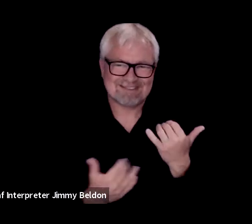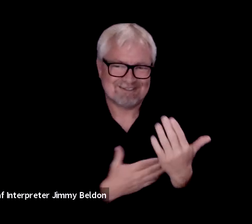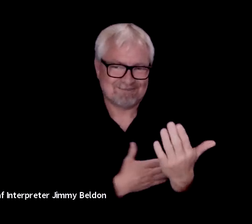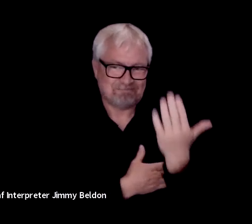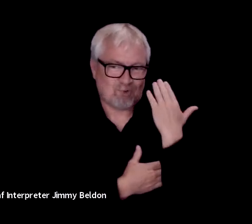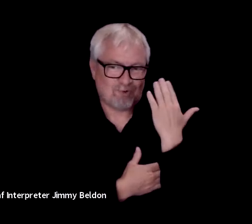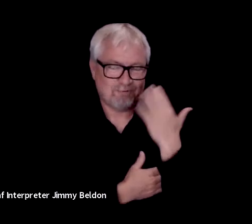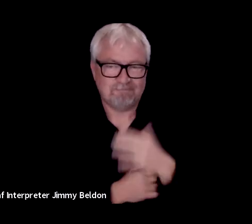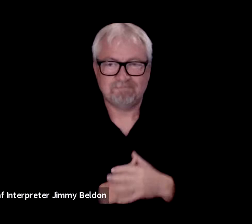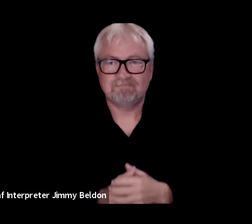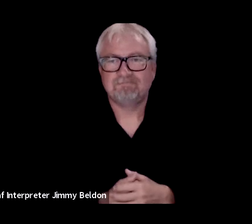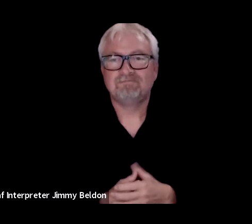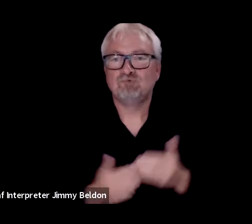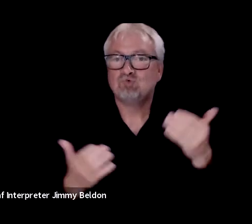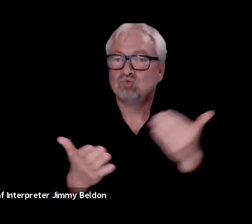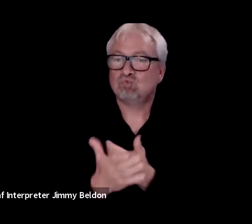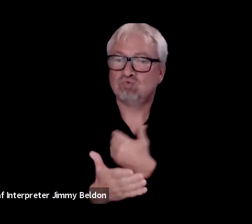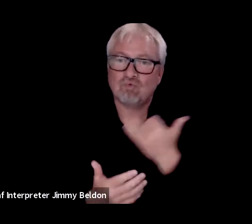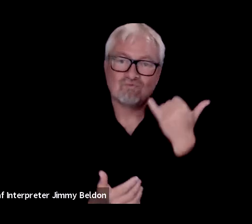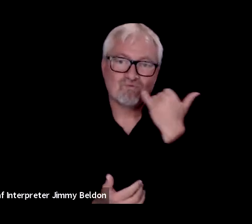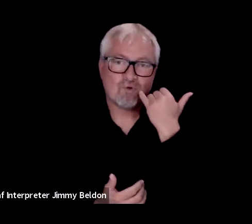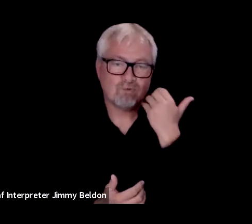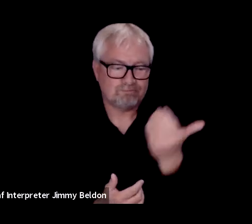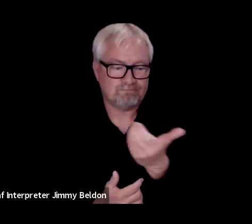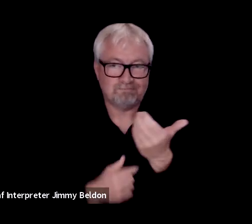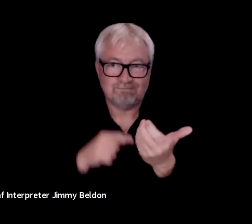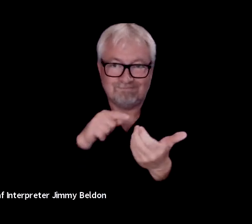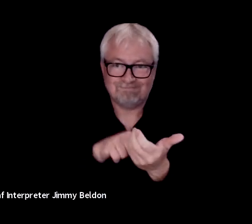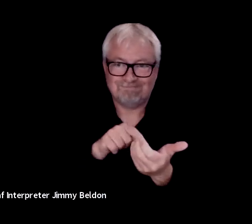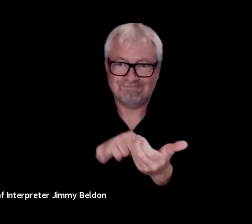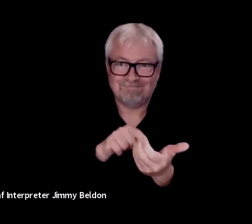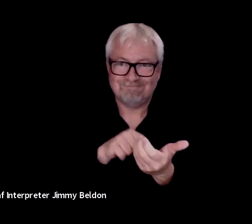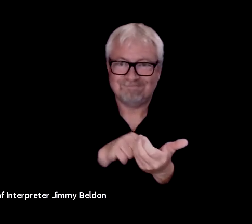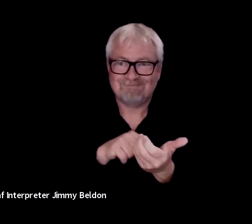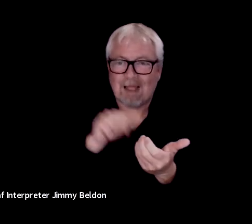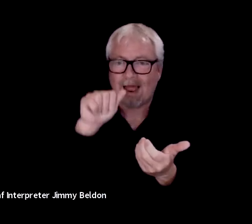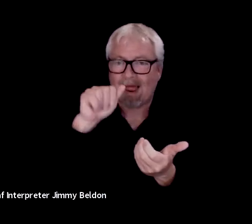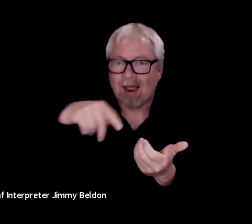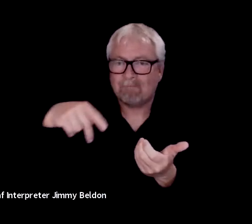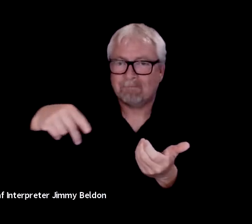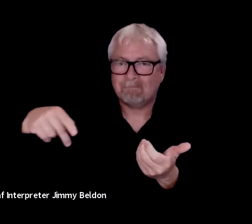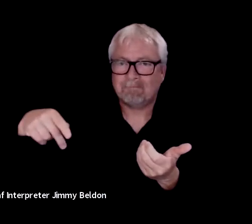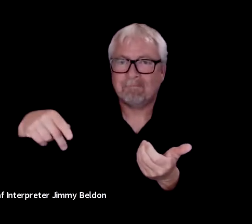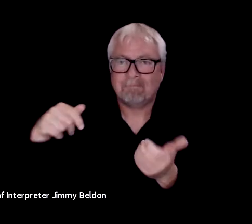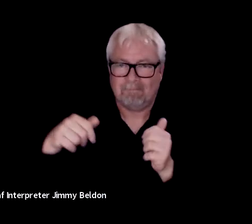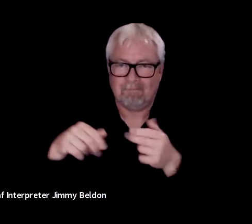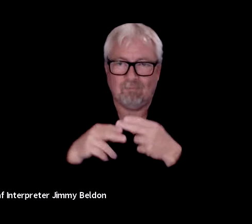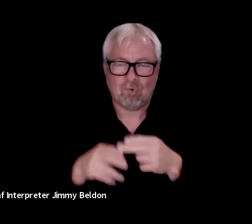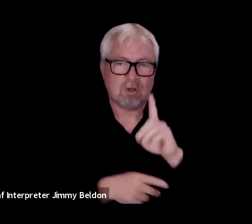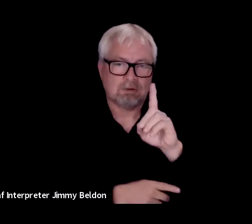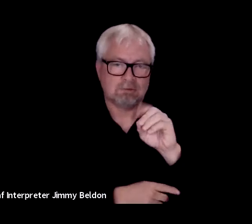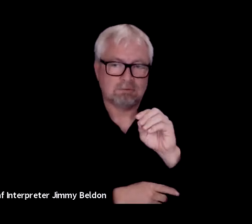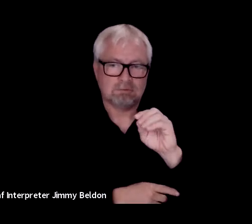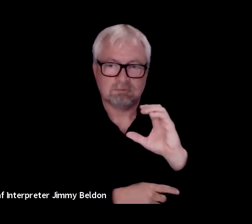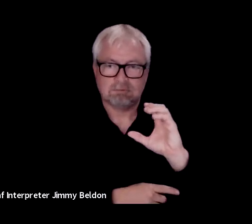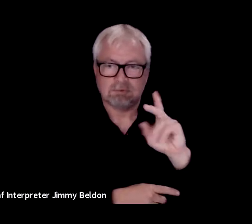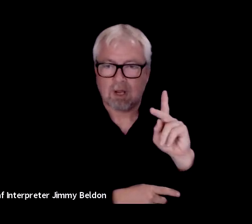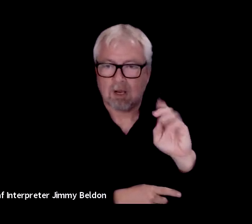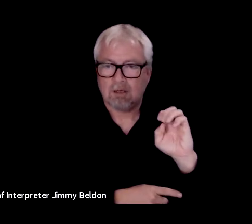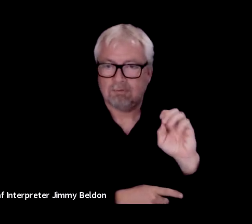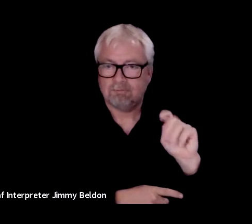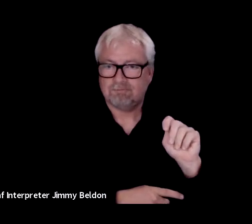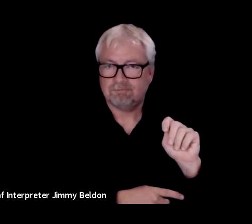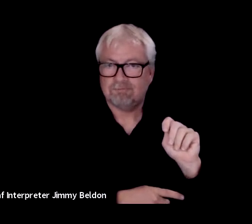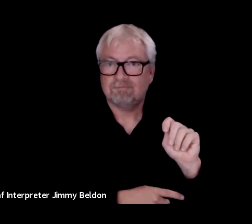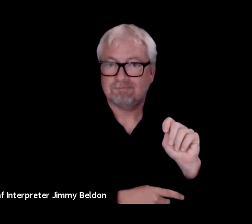called Docket. This is a tool to help Minnesotans more easily access their immunization record through their smartphones or